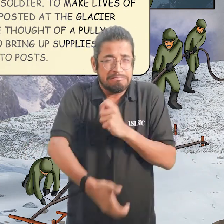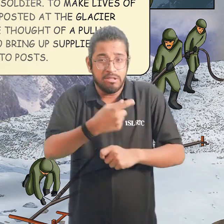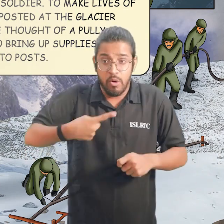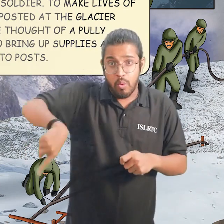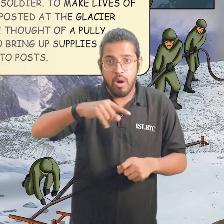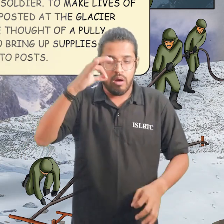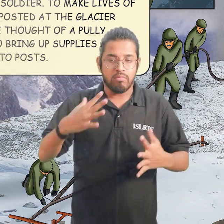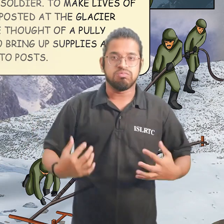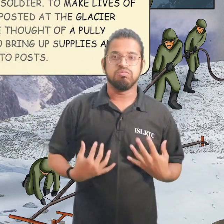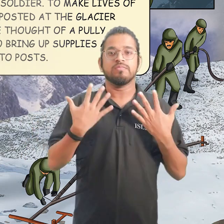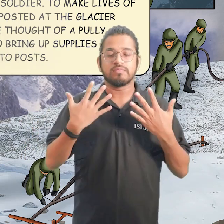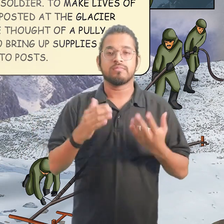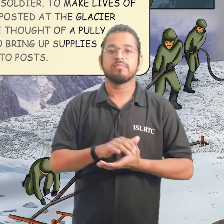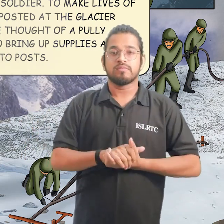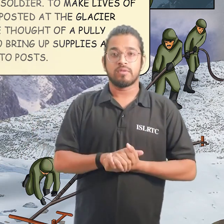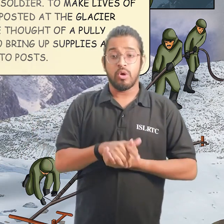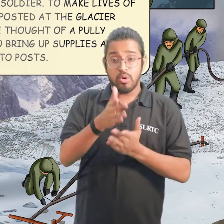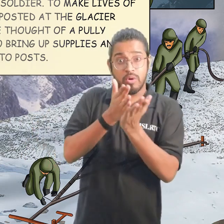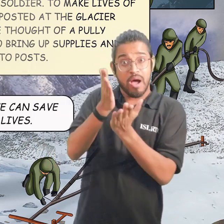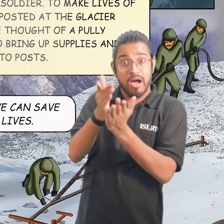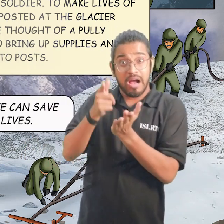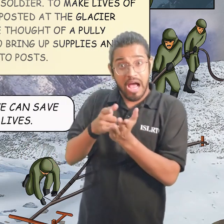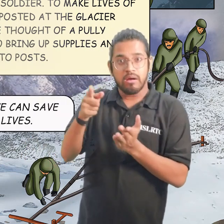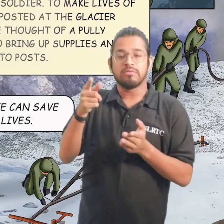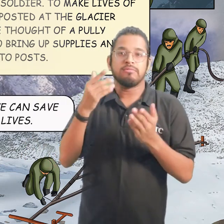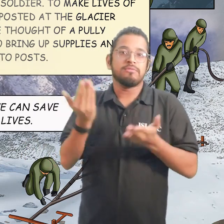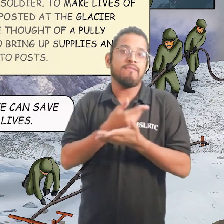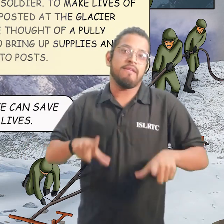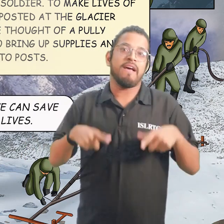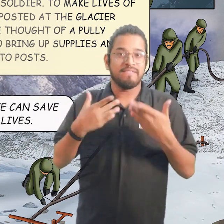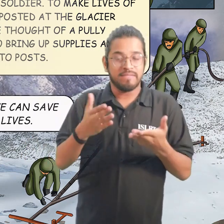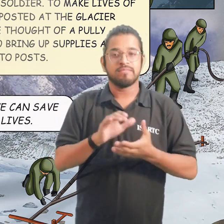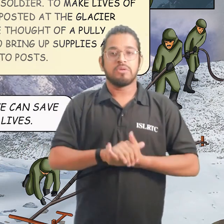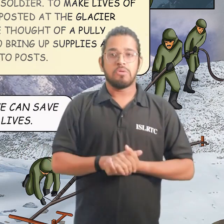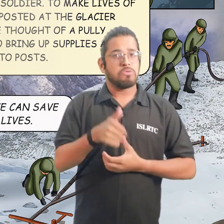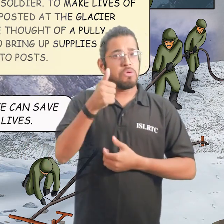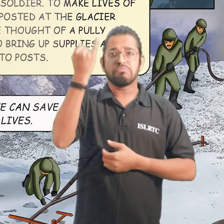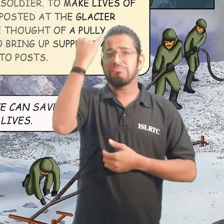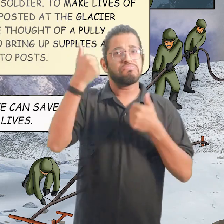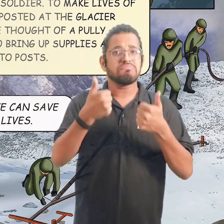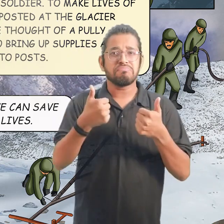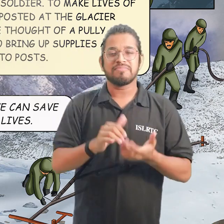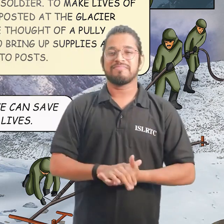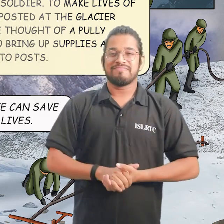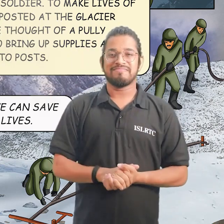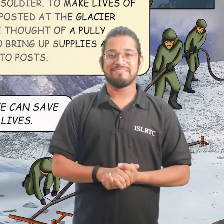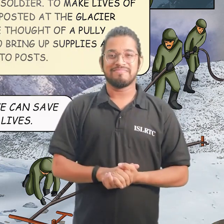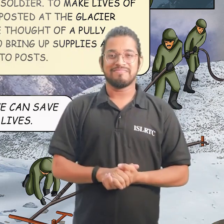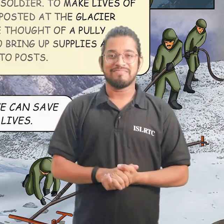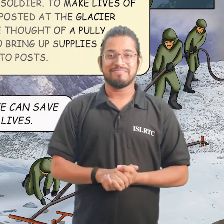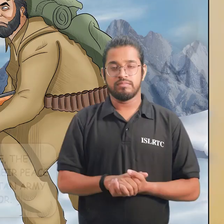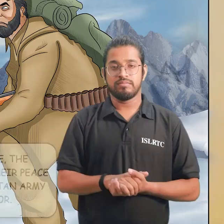supplies and soldiers to post. This way, we can save effort and lives. Good